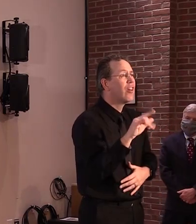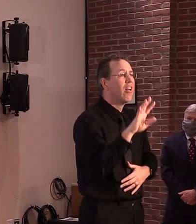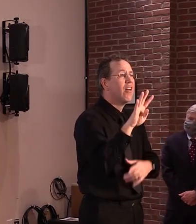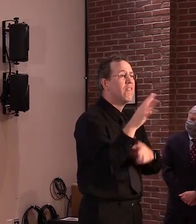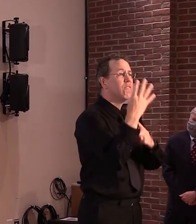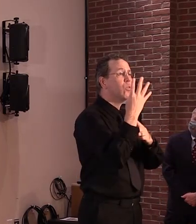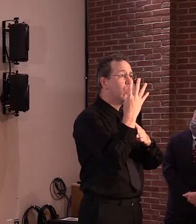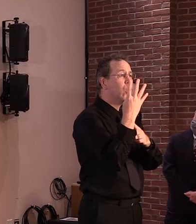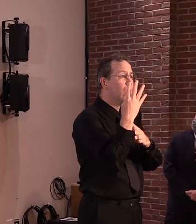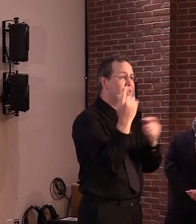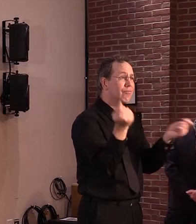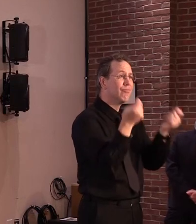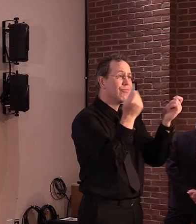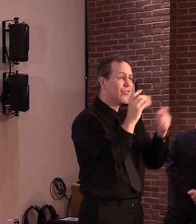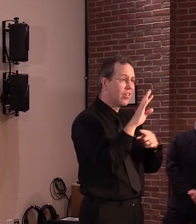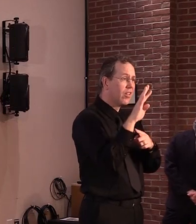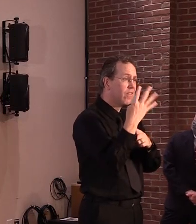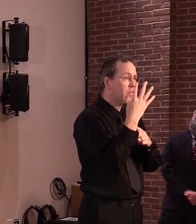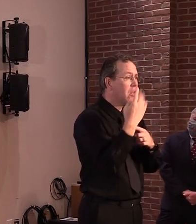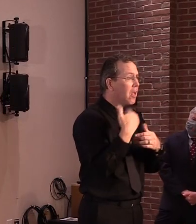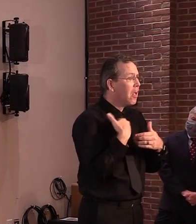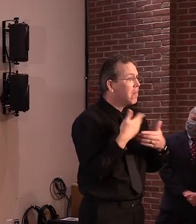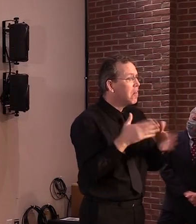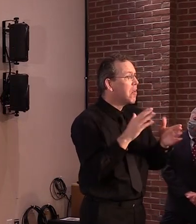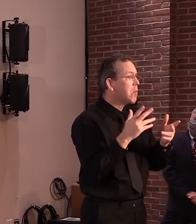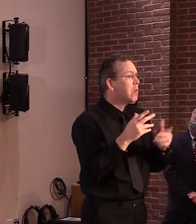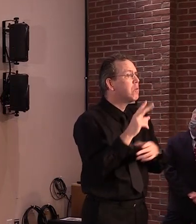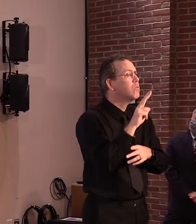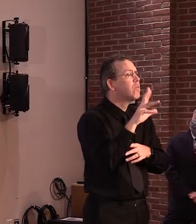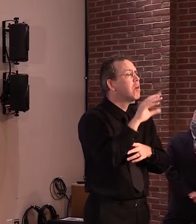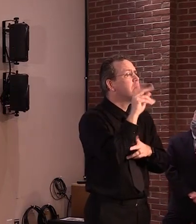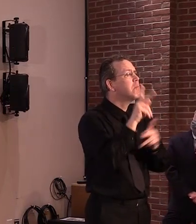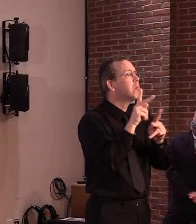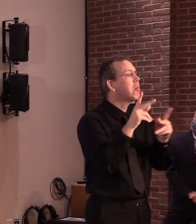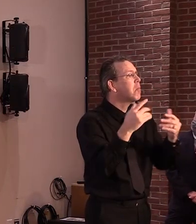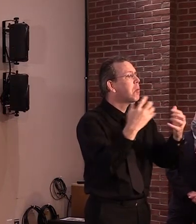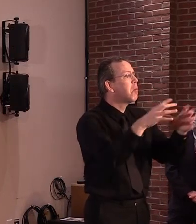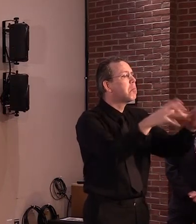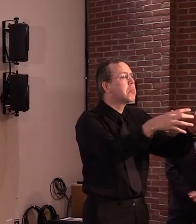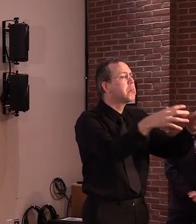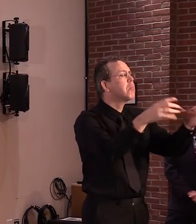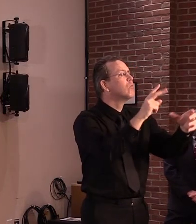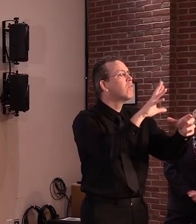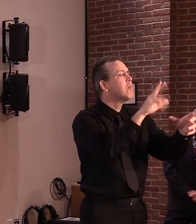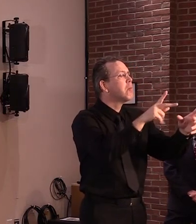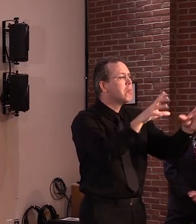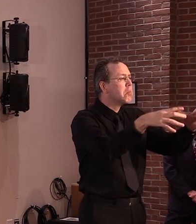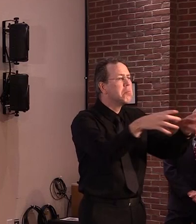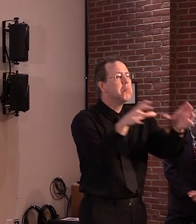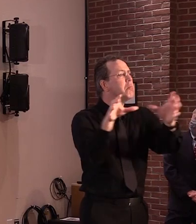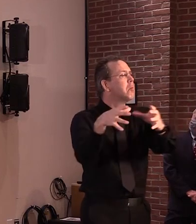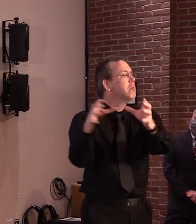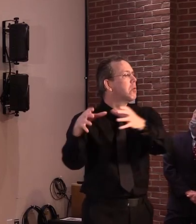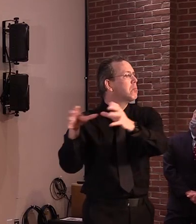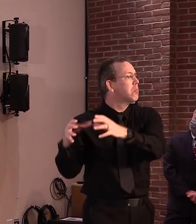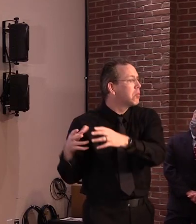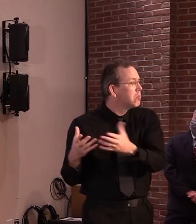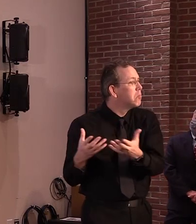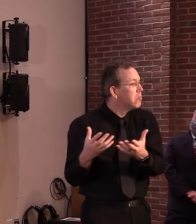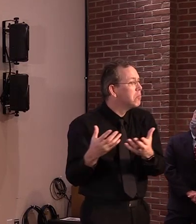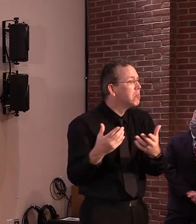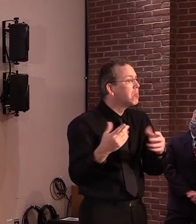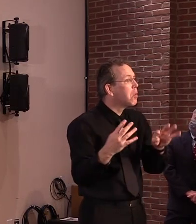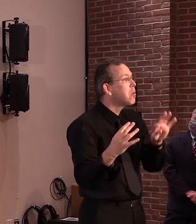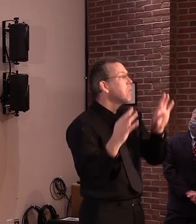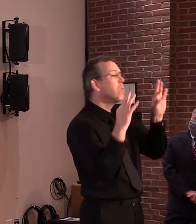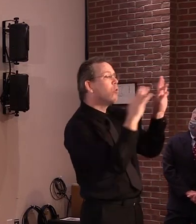1st period, you could gather in 25 people at a time to watch fireworks. So imagine if